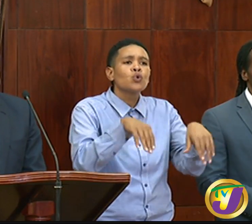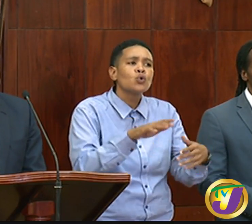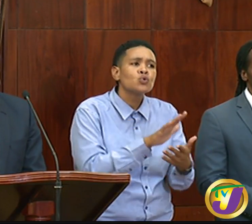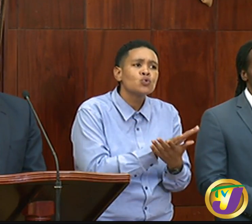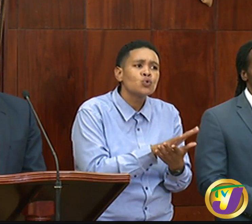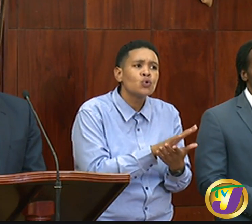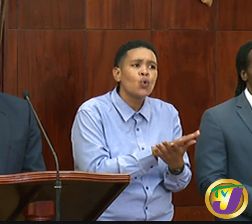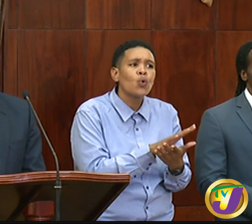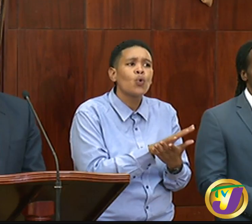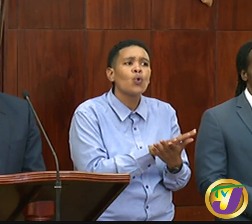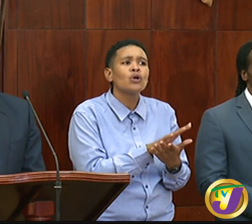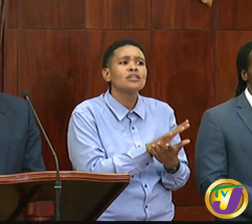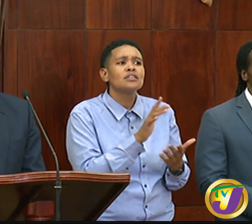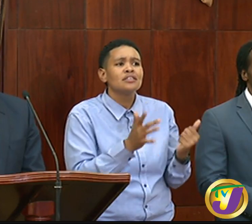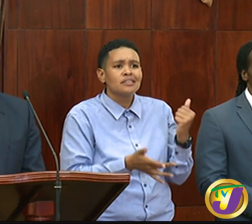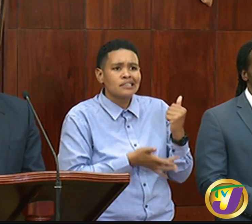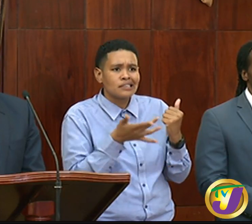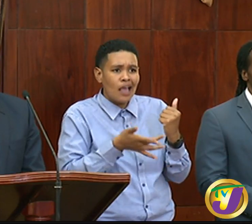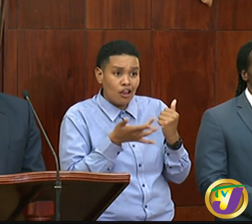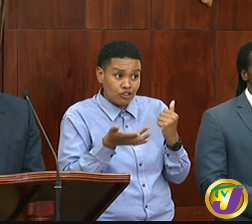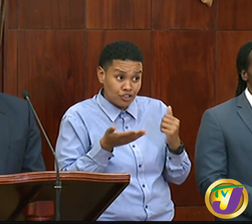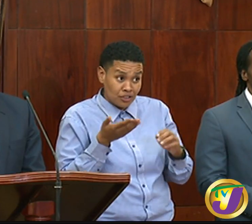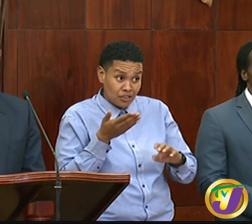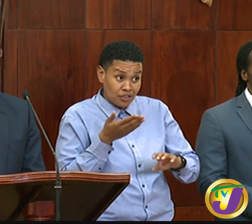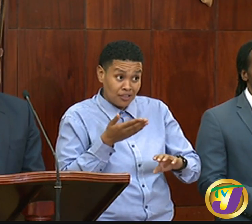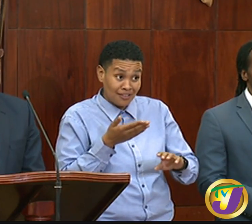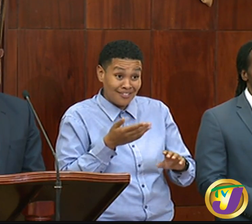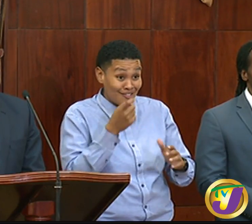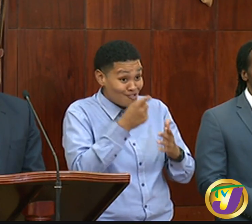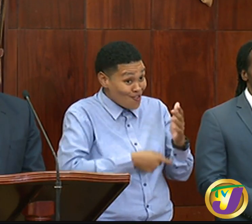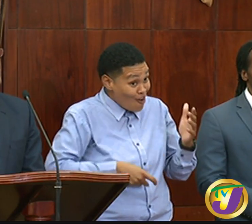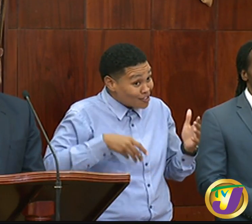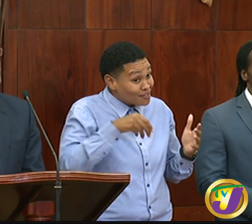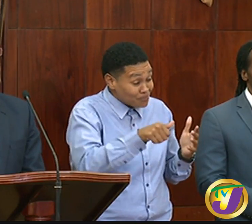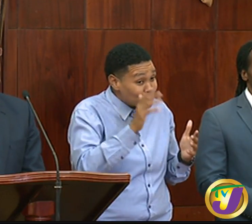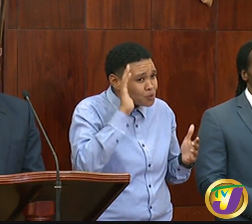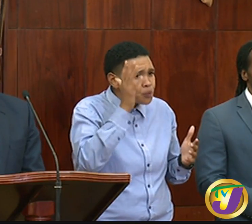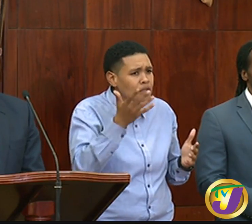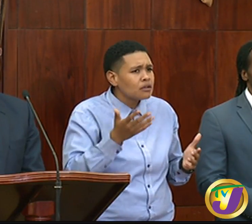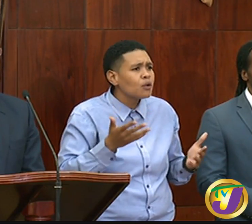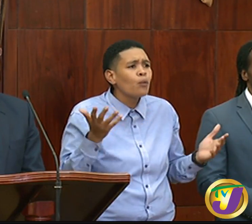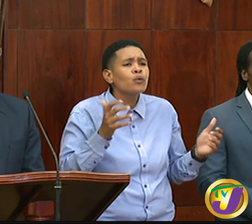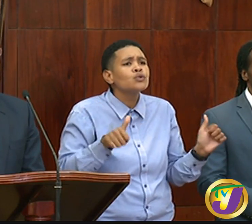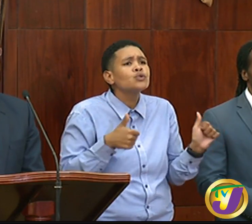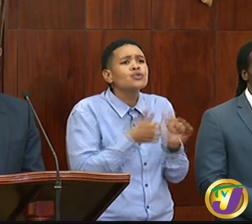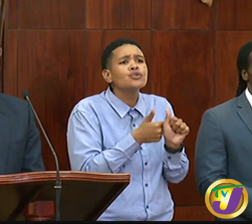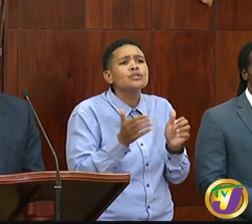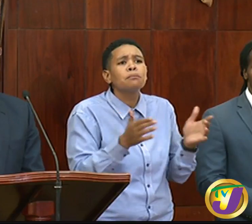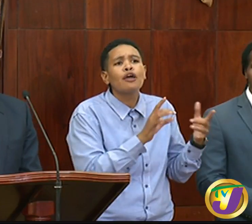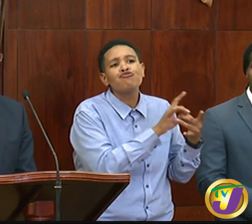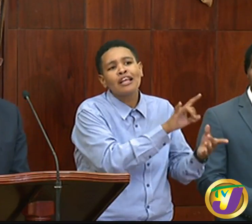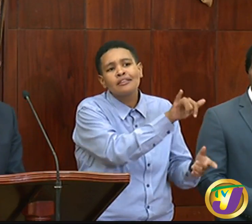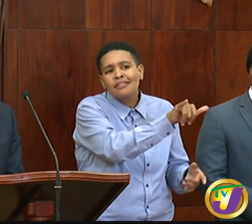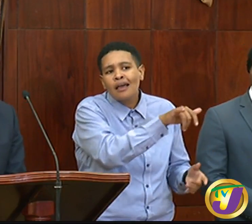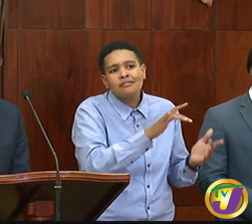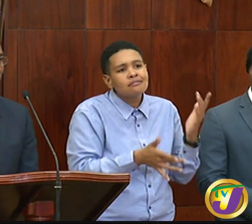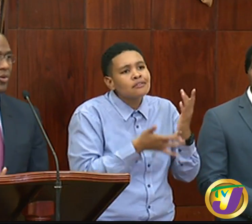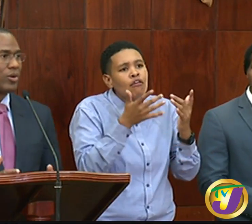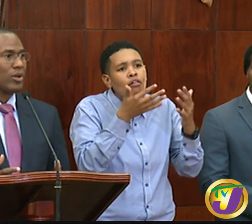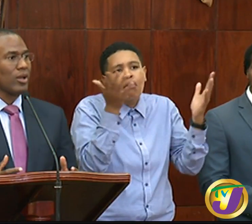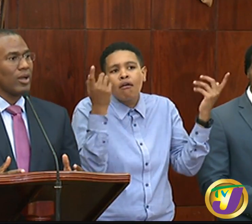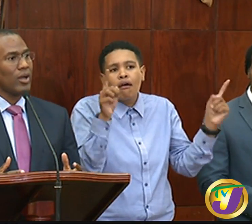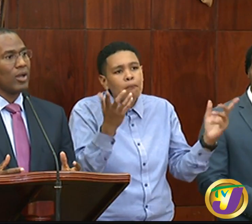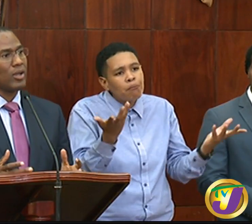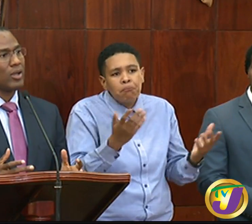the ramping up of technology and so on is not without its cost. What is the contingency in that regard? Okay,